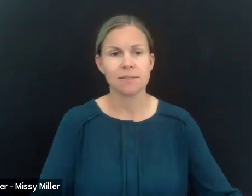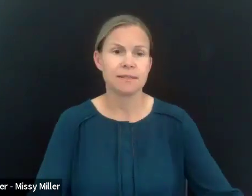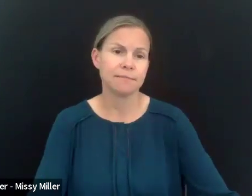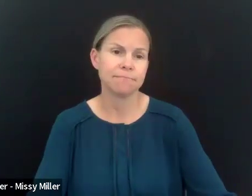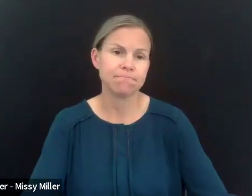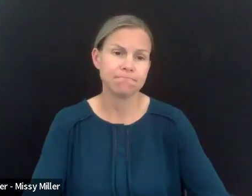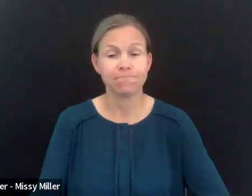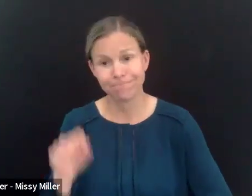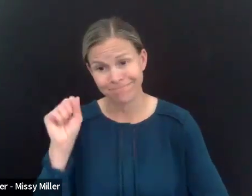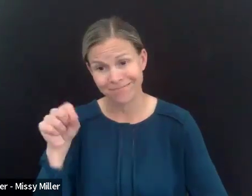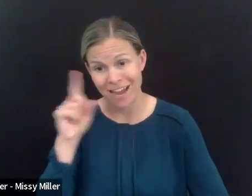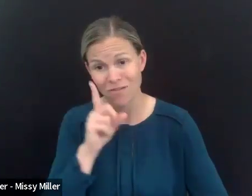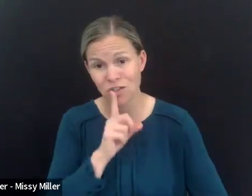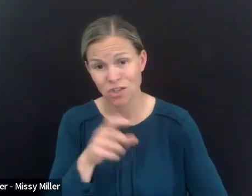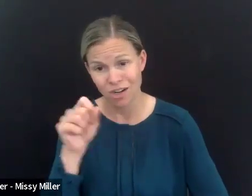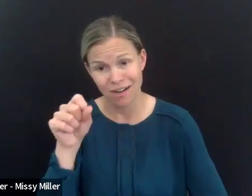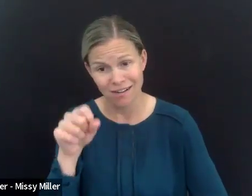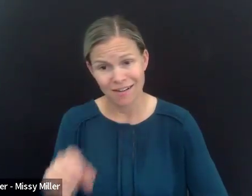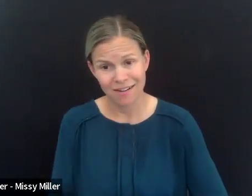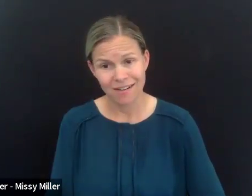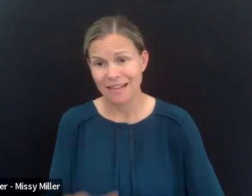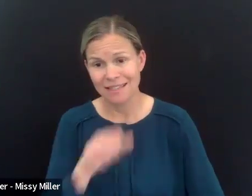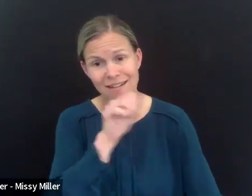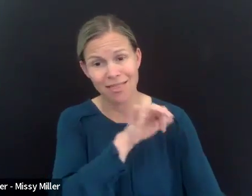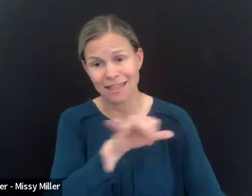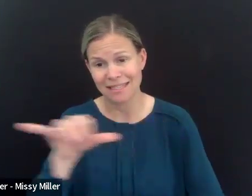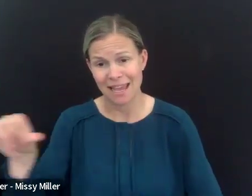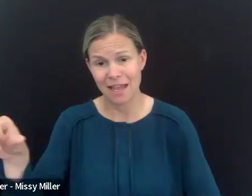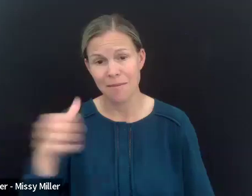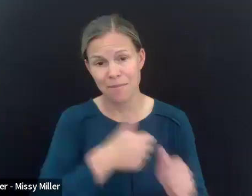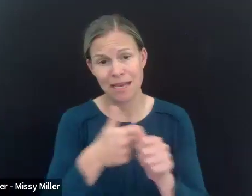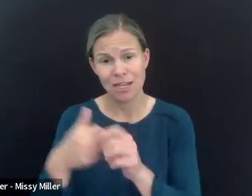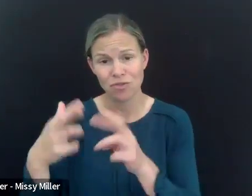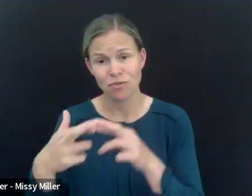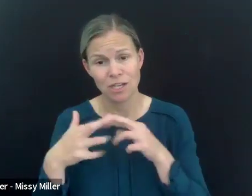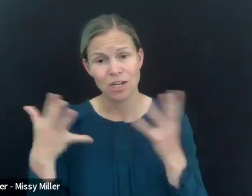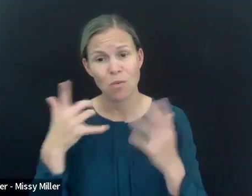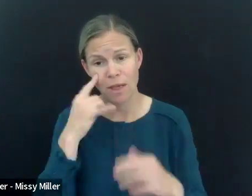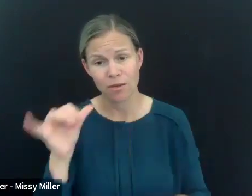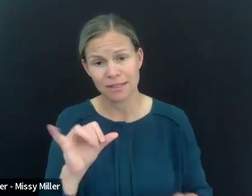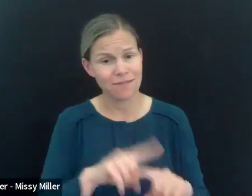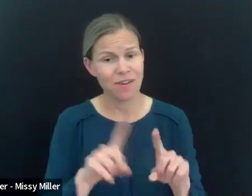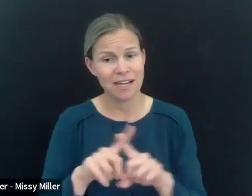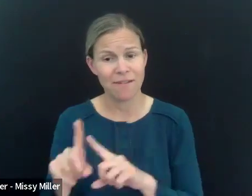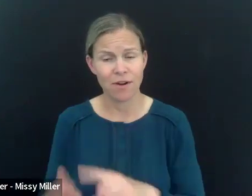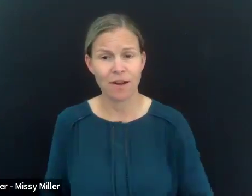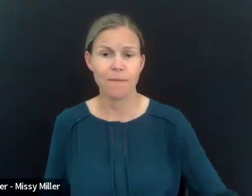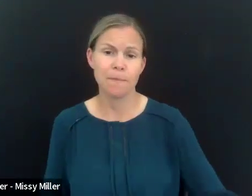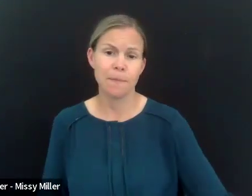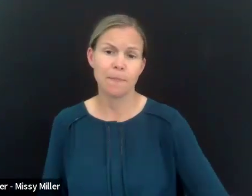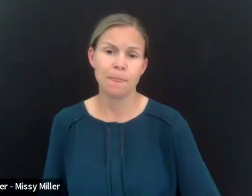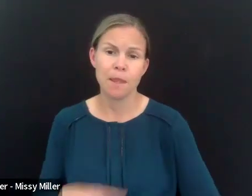Absolutely critical, Tanya. It's not the same in different regions and what that looks like. Absolutely. So we have a question